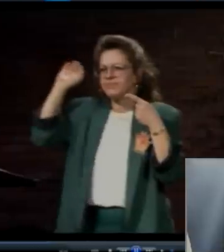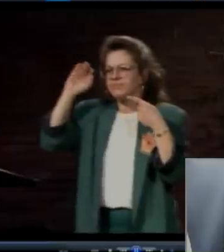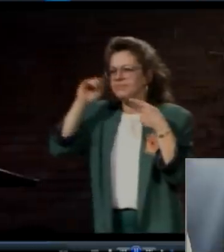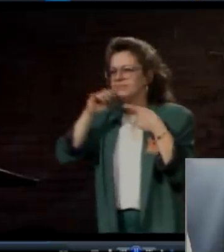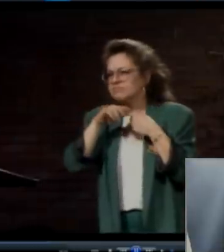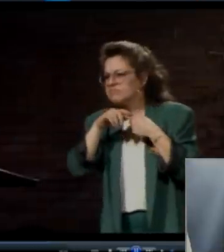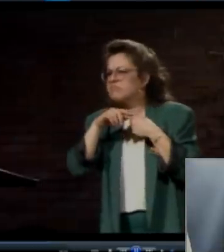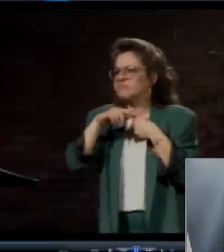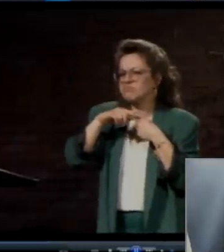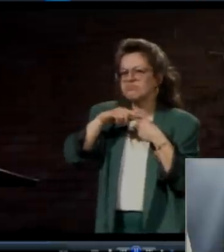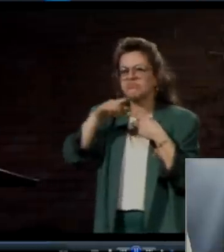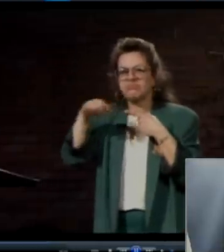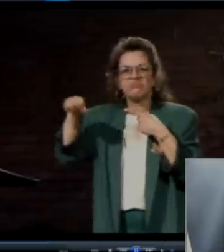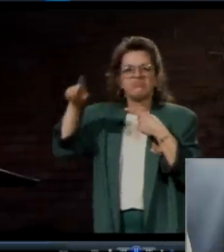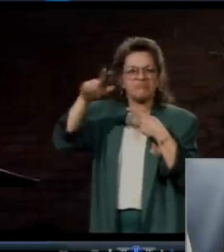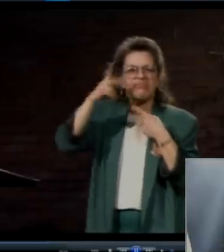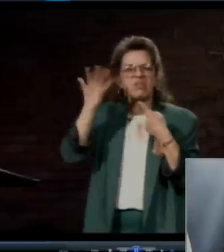many? Can I see a show of hands?